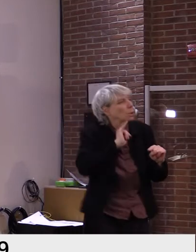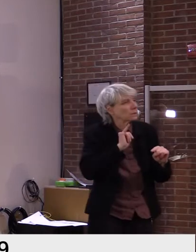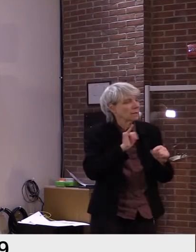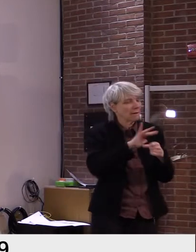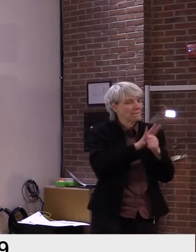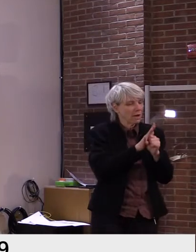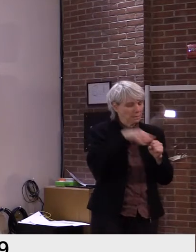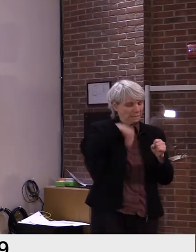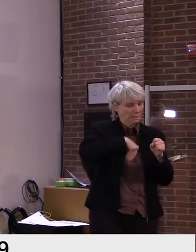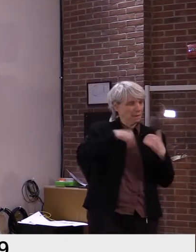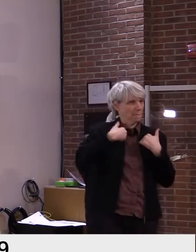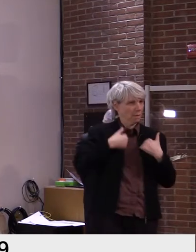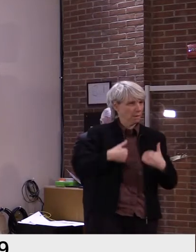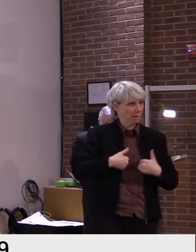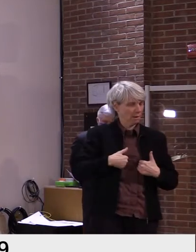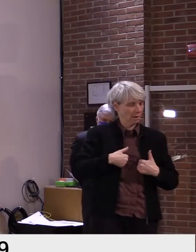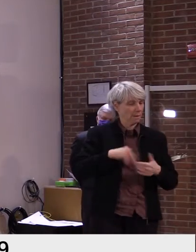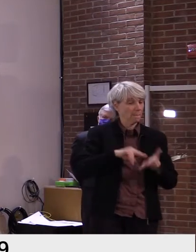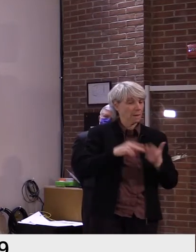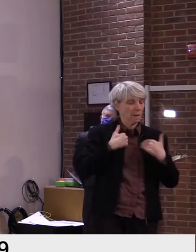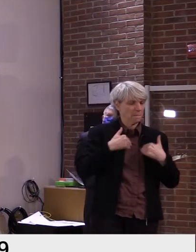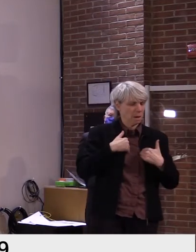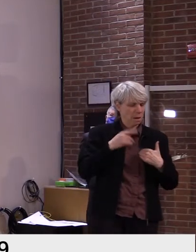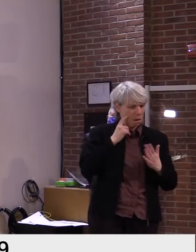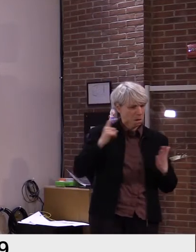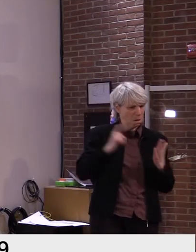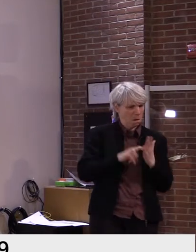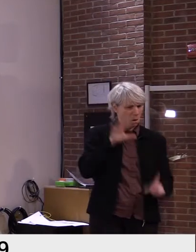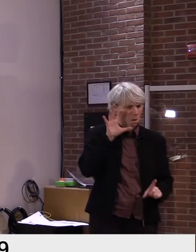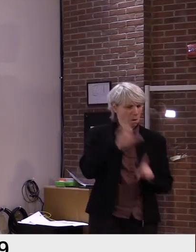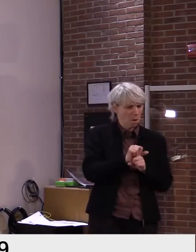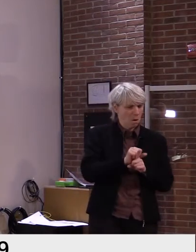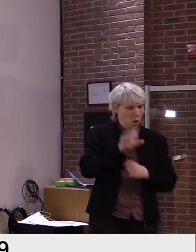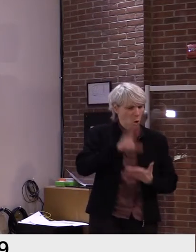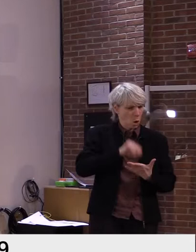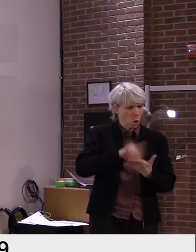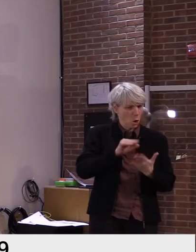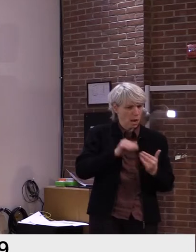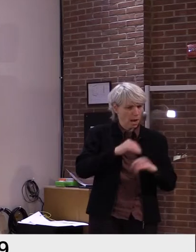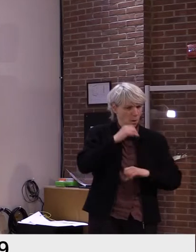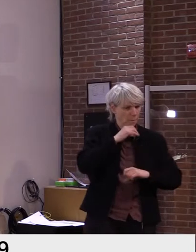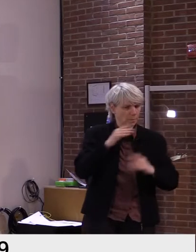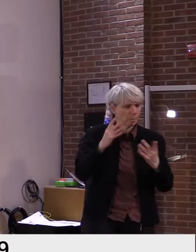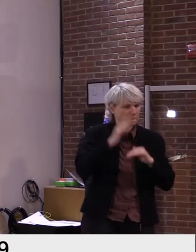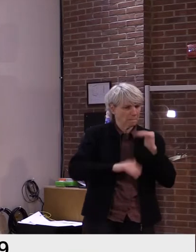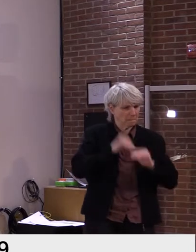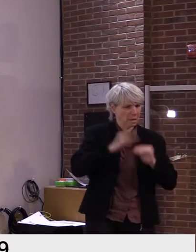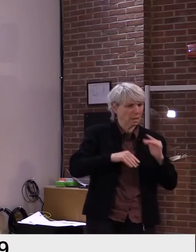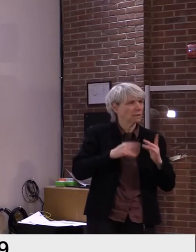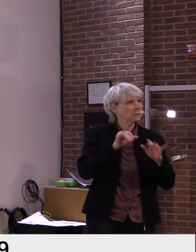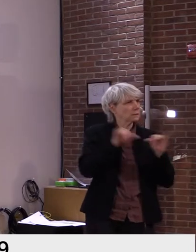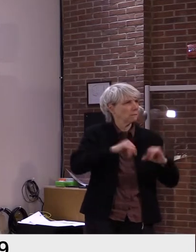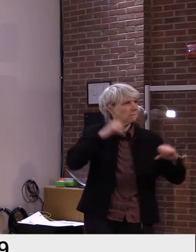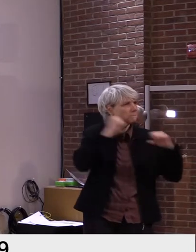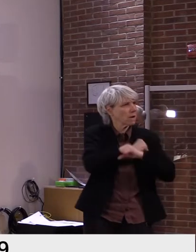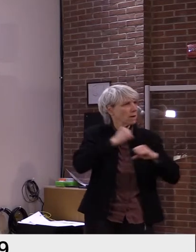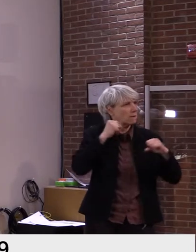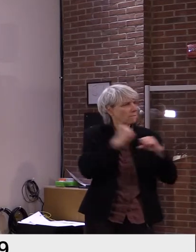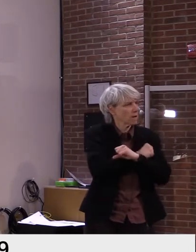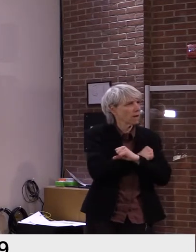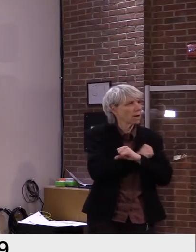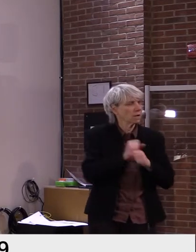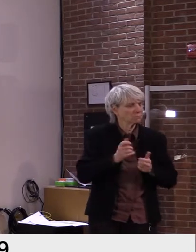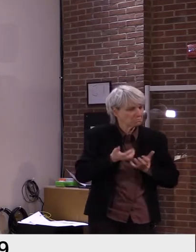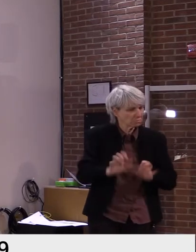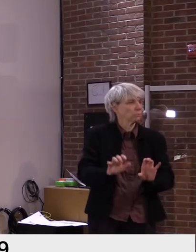virus, to which our body then mounts its defenses and makes antibodies. The phase